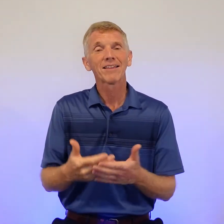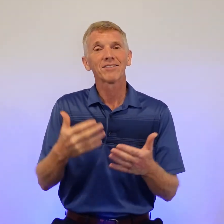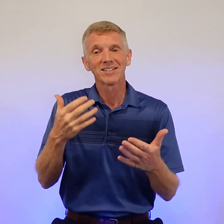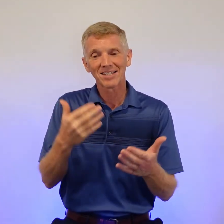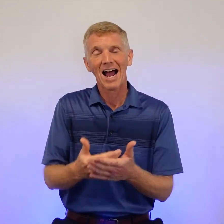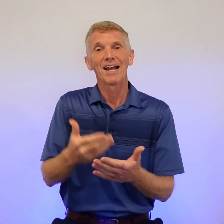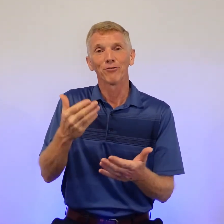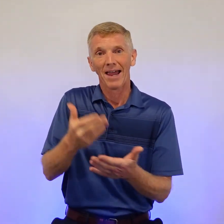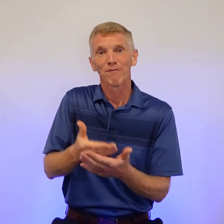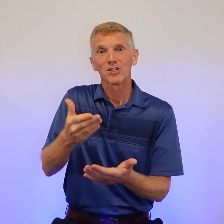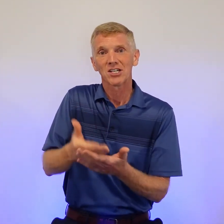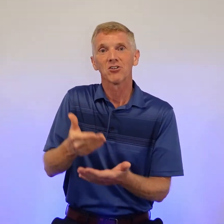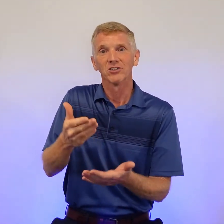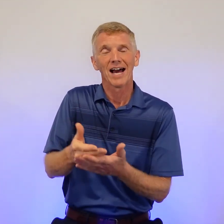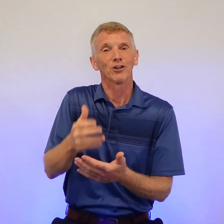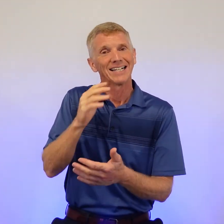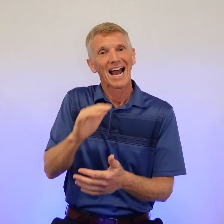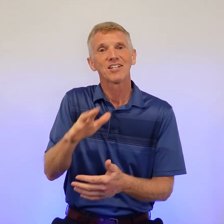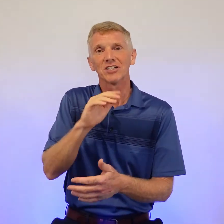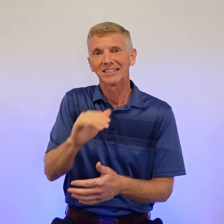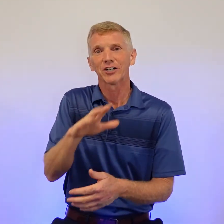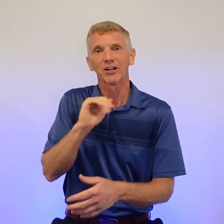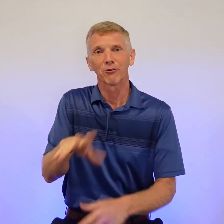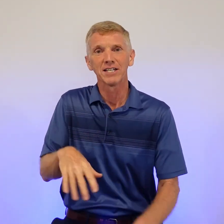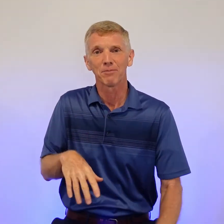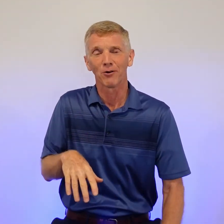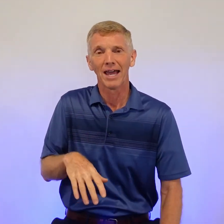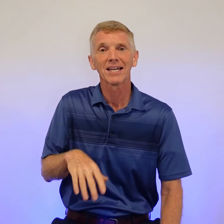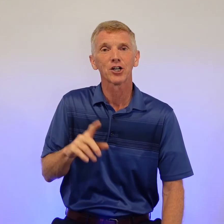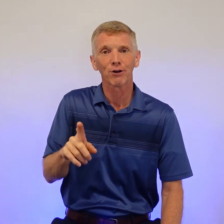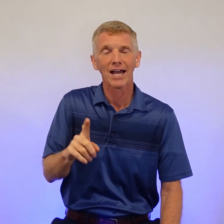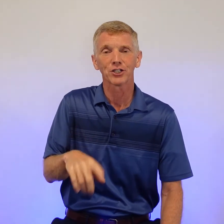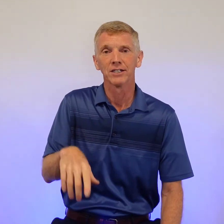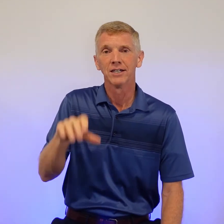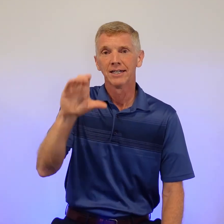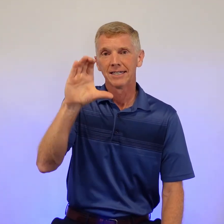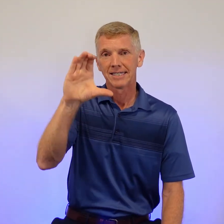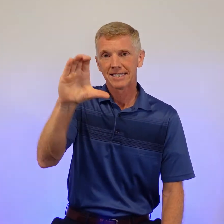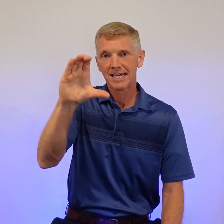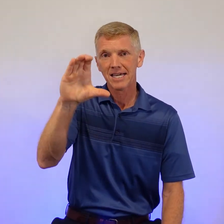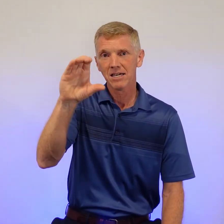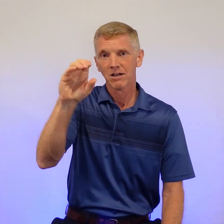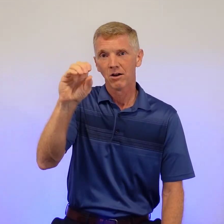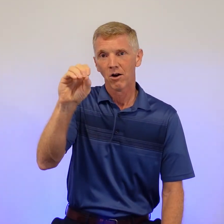the sign for every single letter nice and clear and crisp, okay? Contraction.